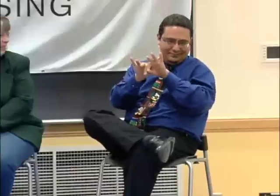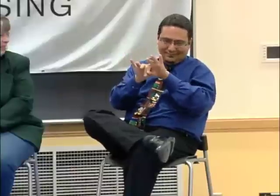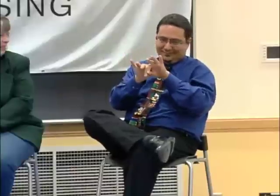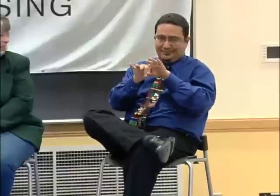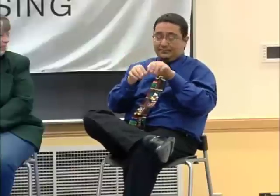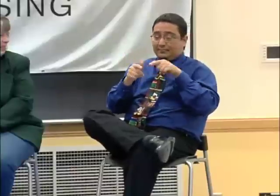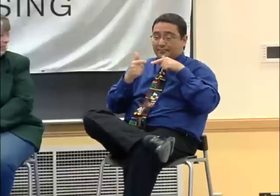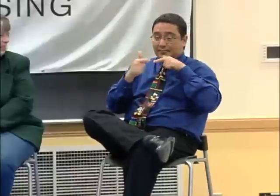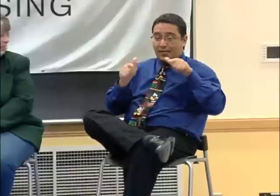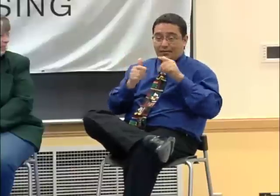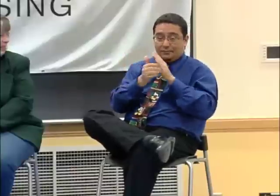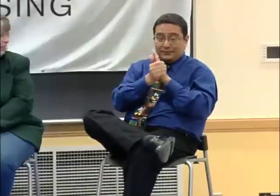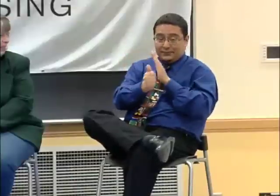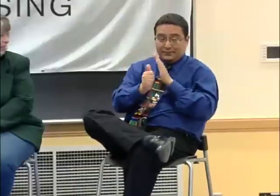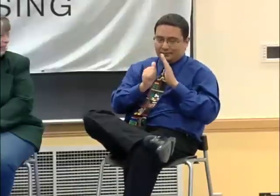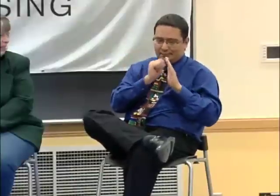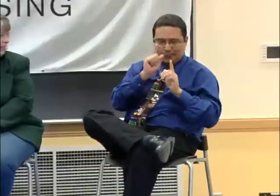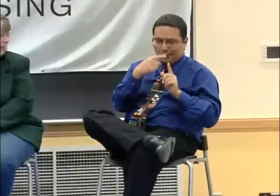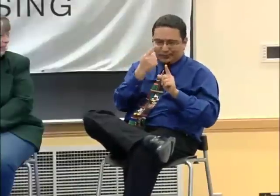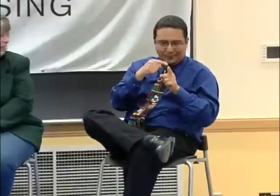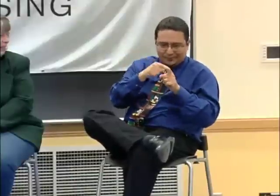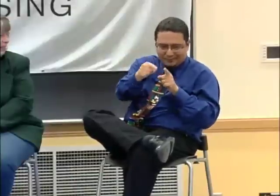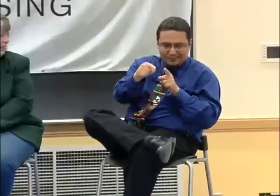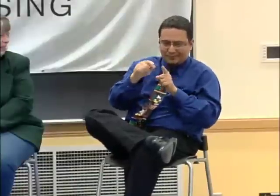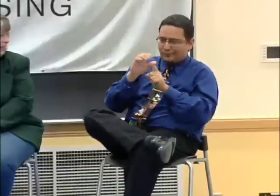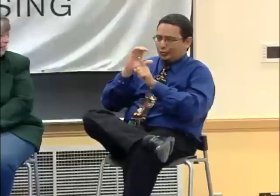It's important to have a good language skill.